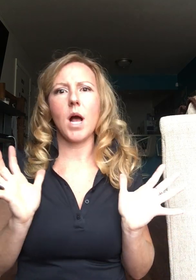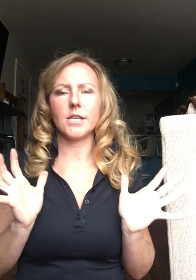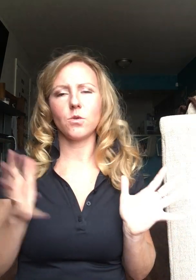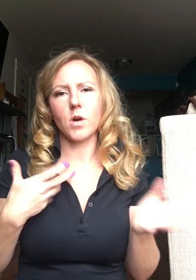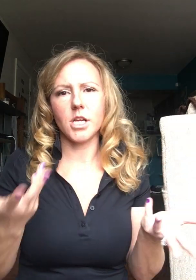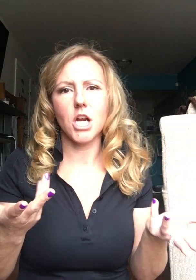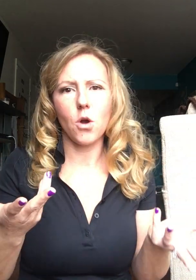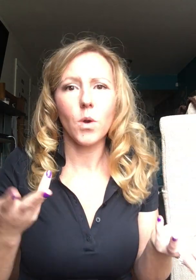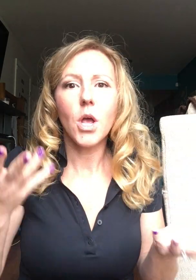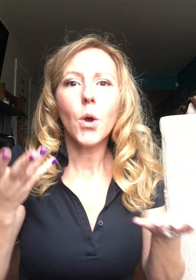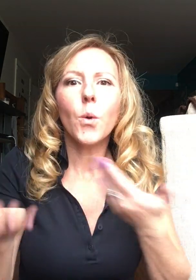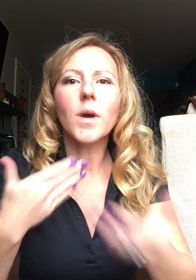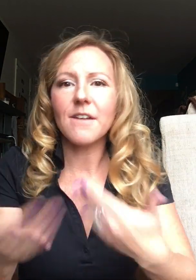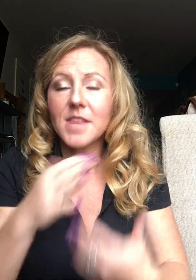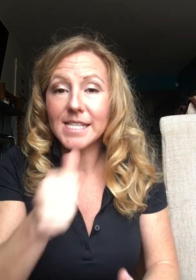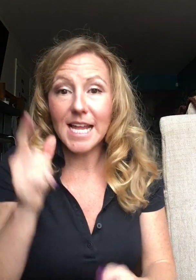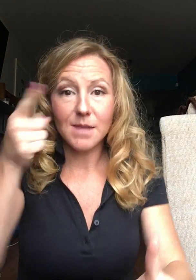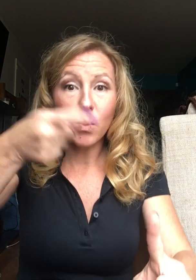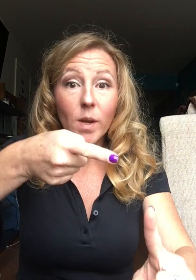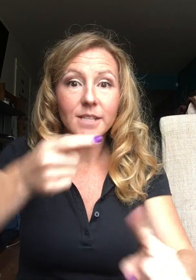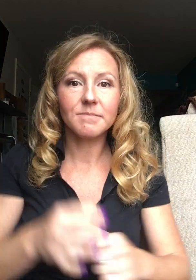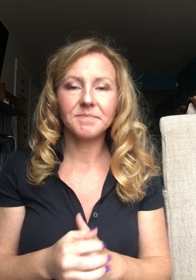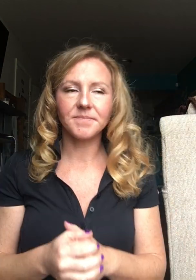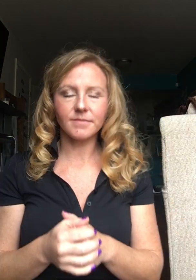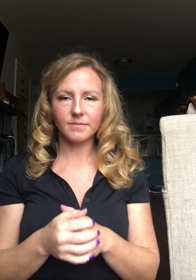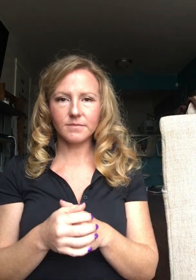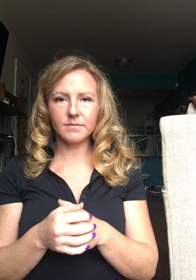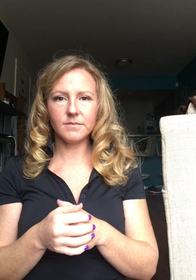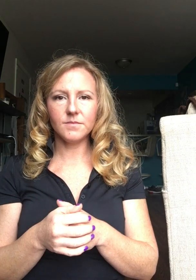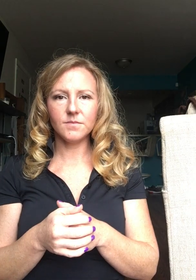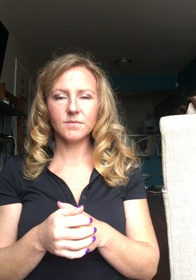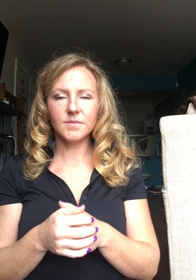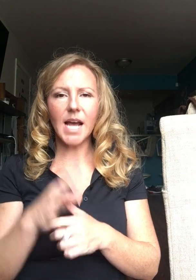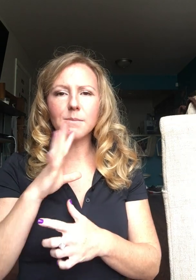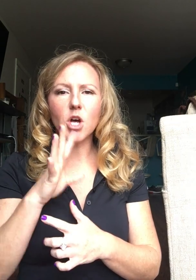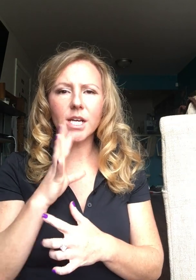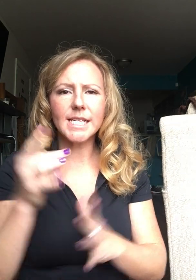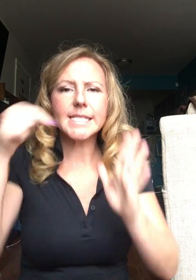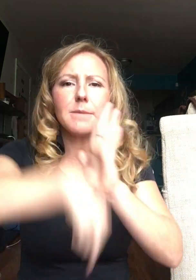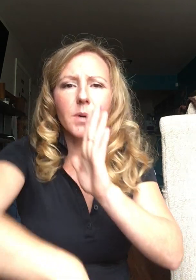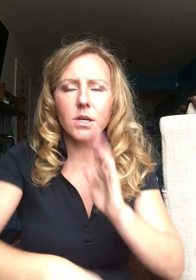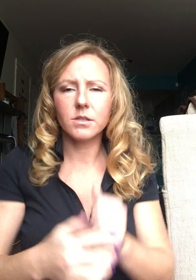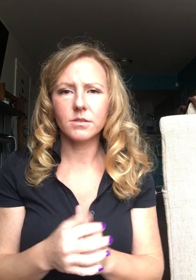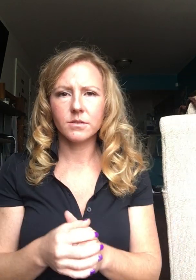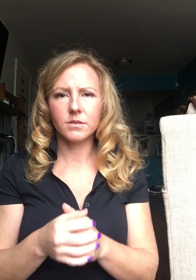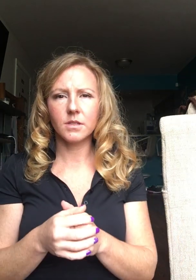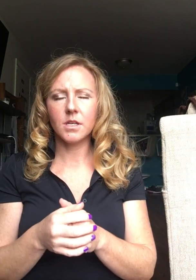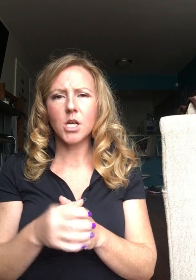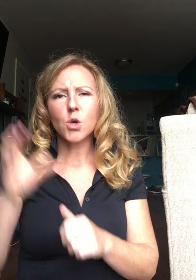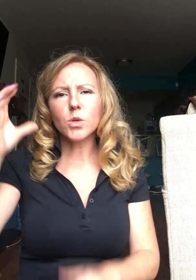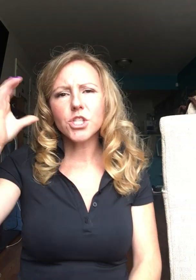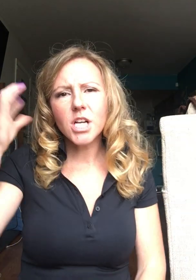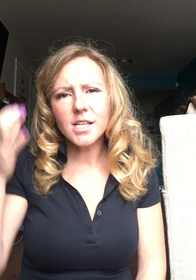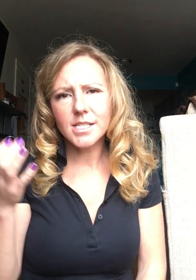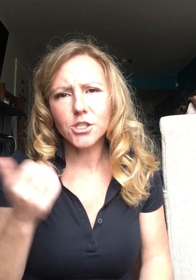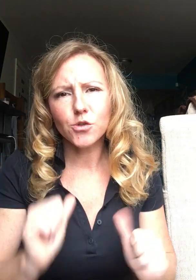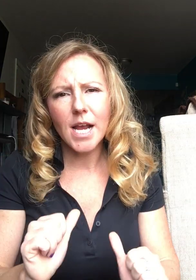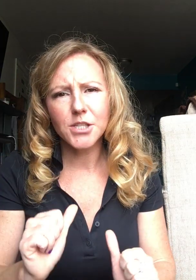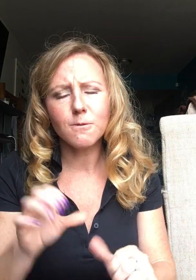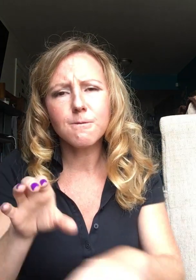want or, whatever. That's not the point. I'm talking deeper. Would your cousin try to